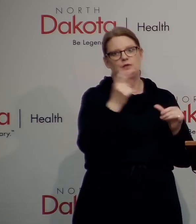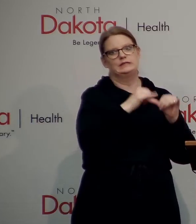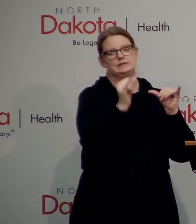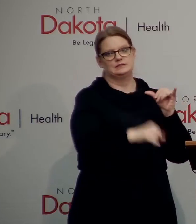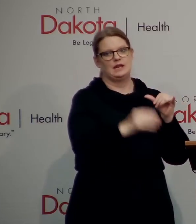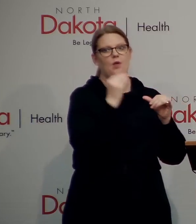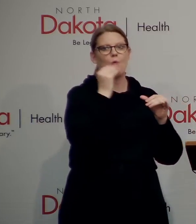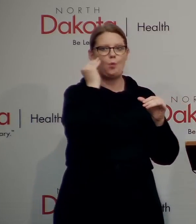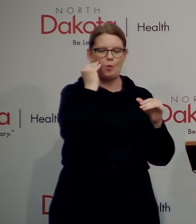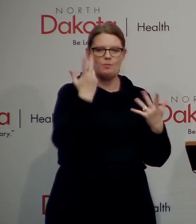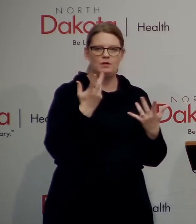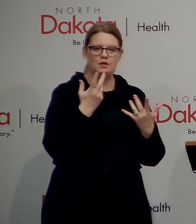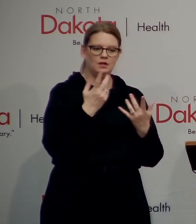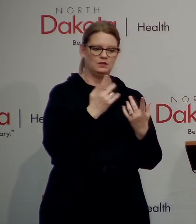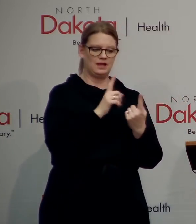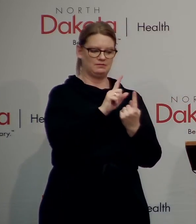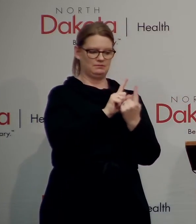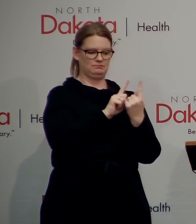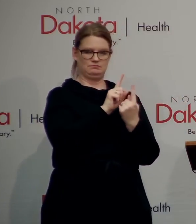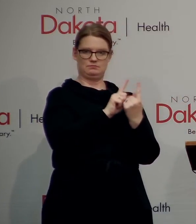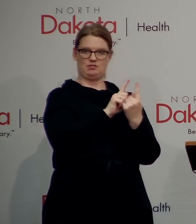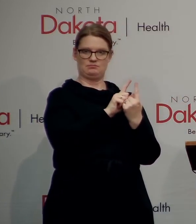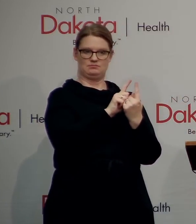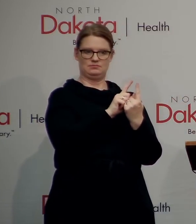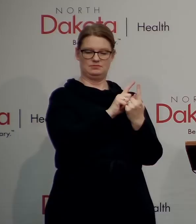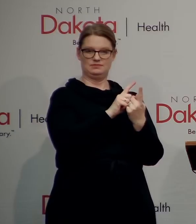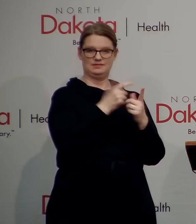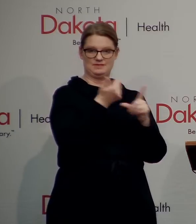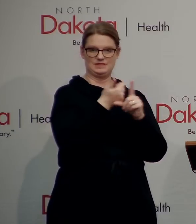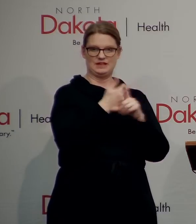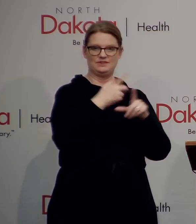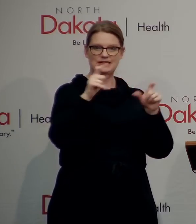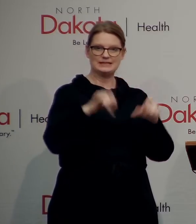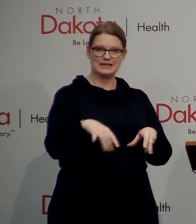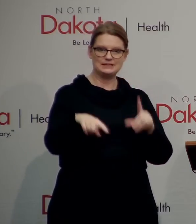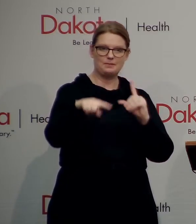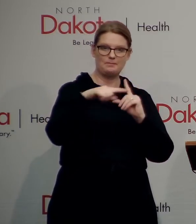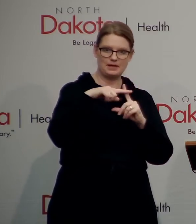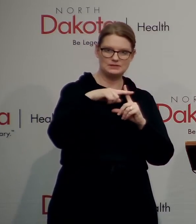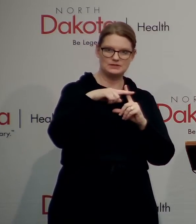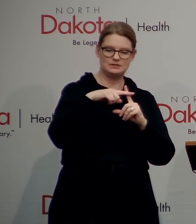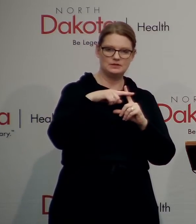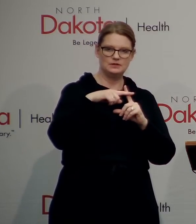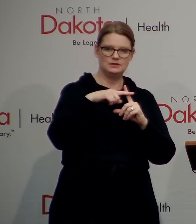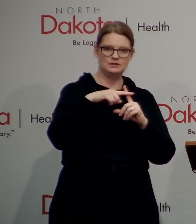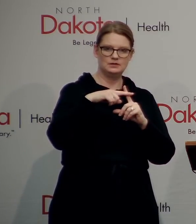close contact of an individual that has tested positive, or